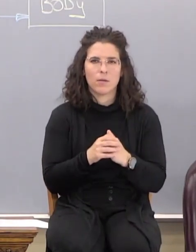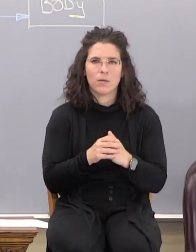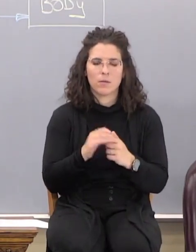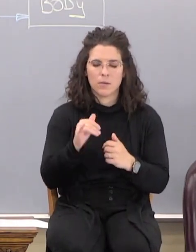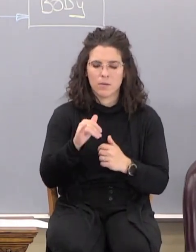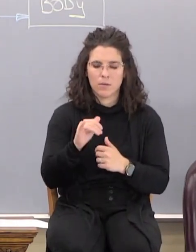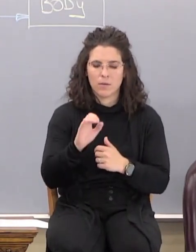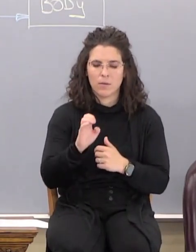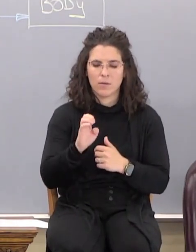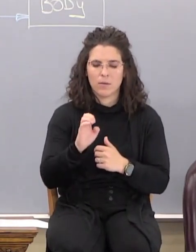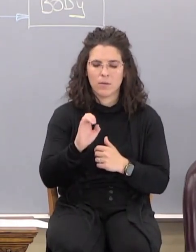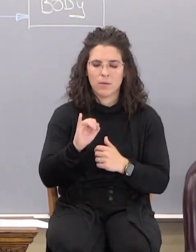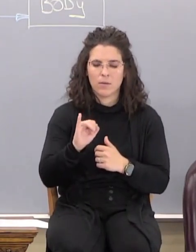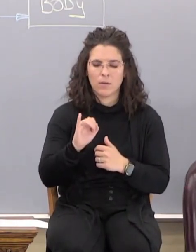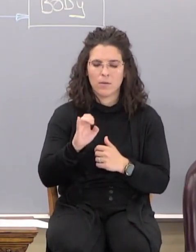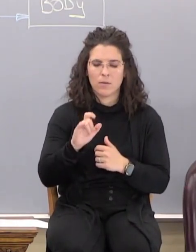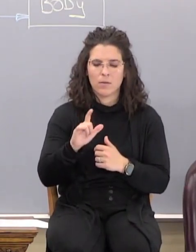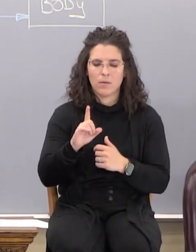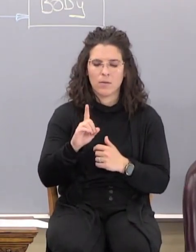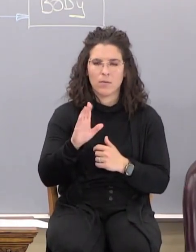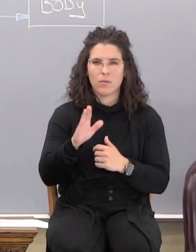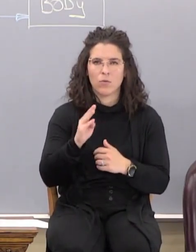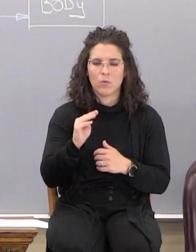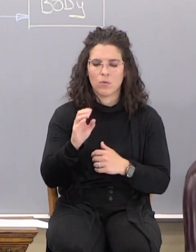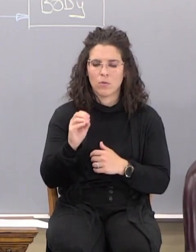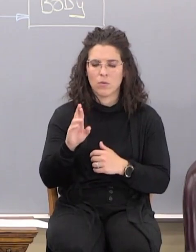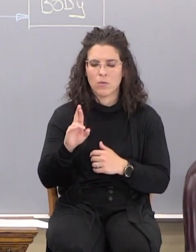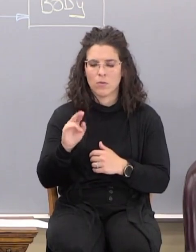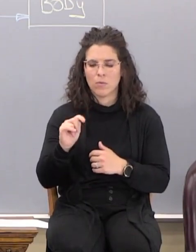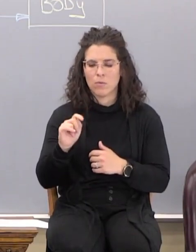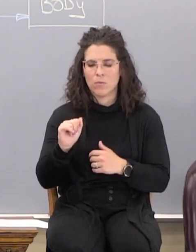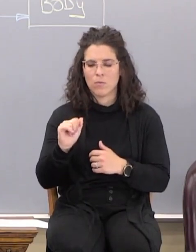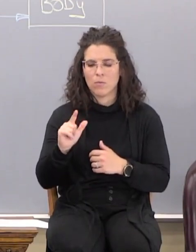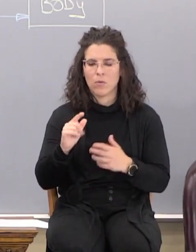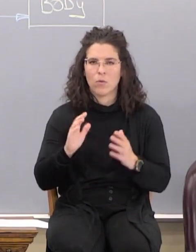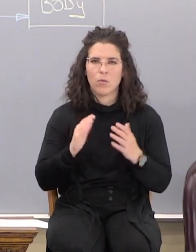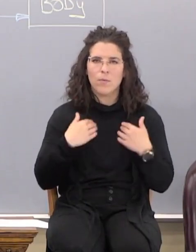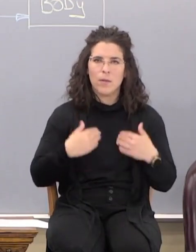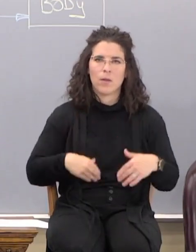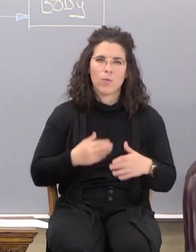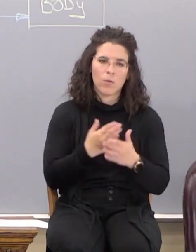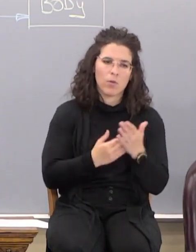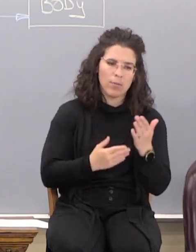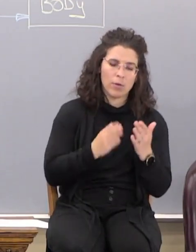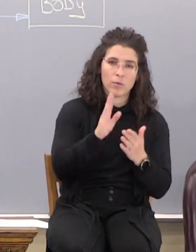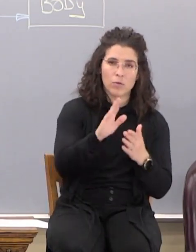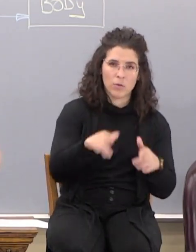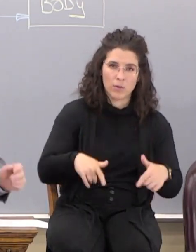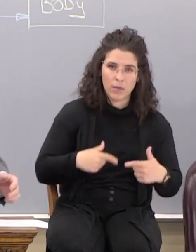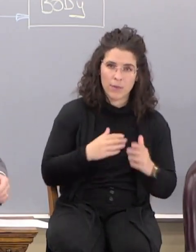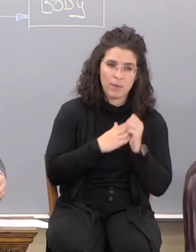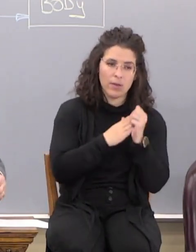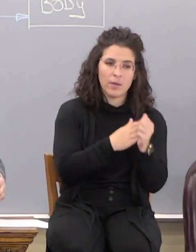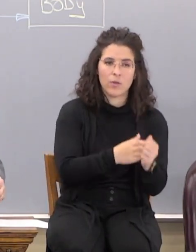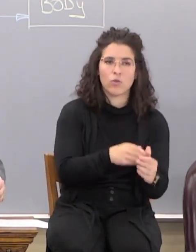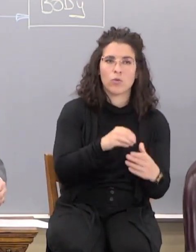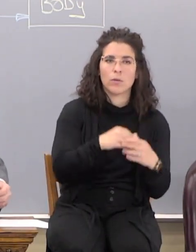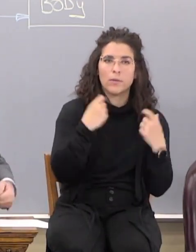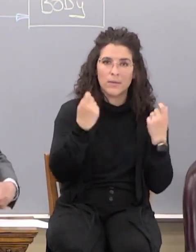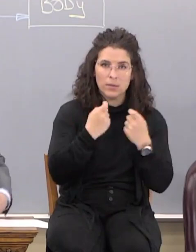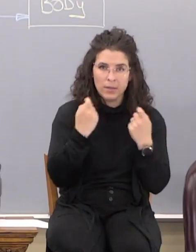your mortal body. So what are the parts that in your life that lead you into sinful